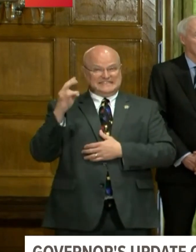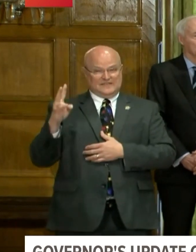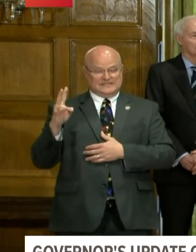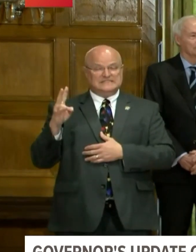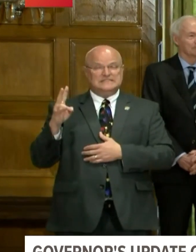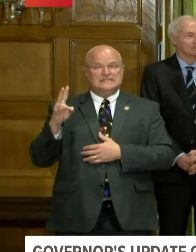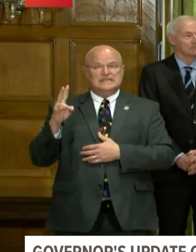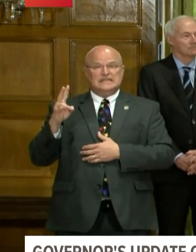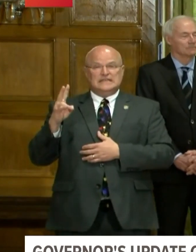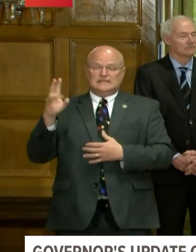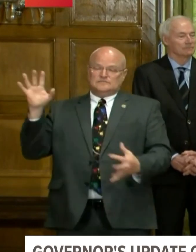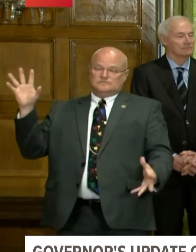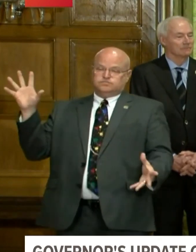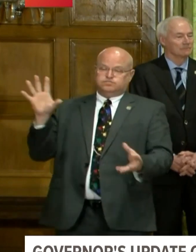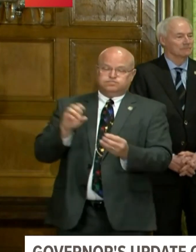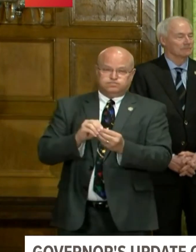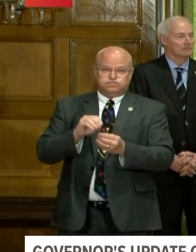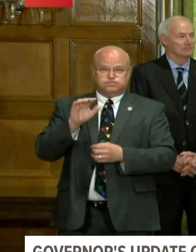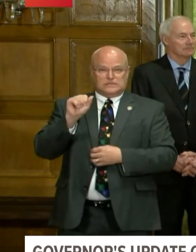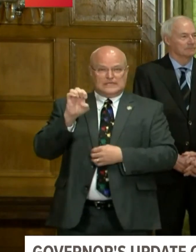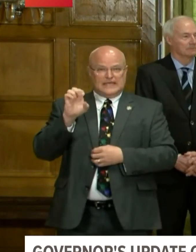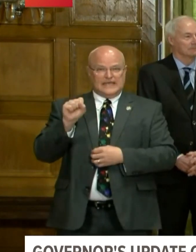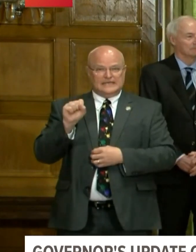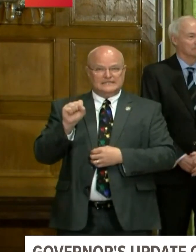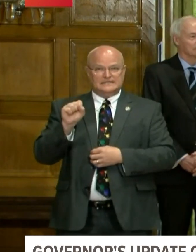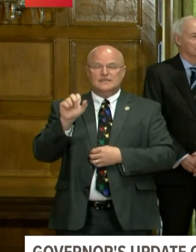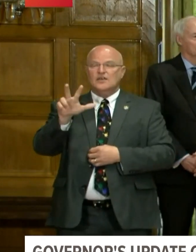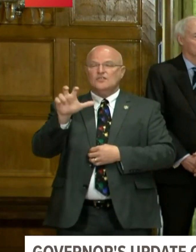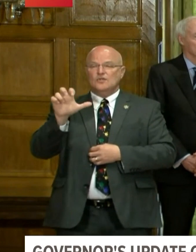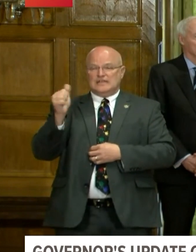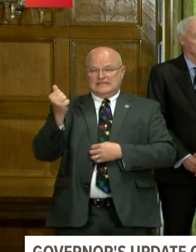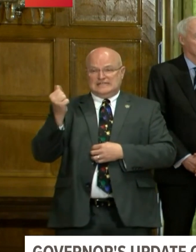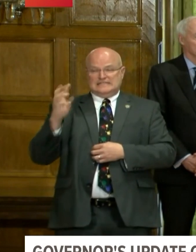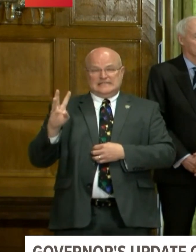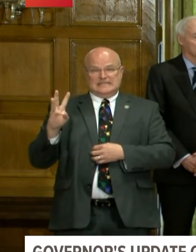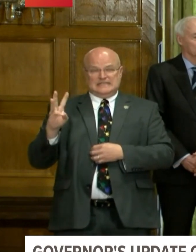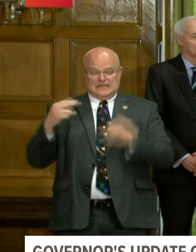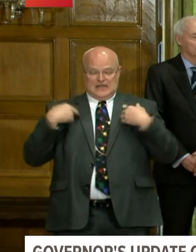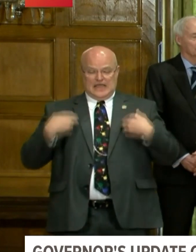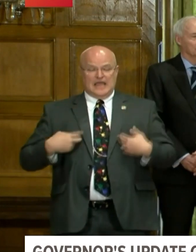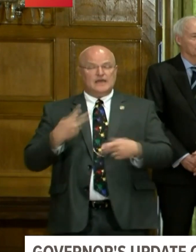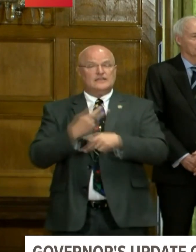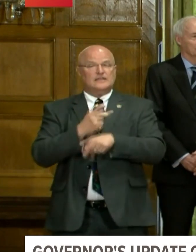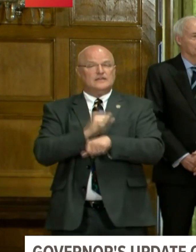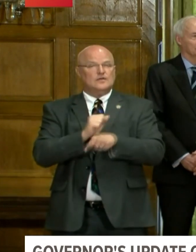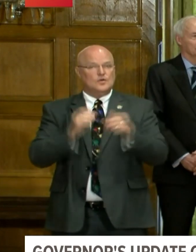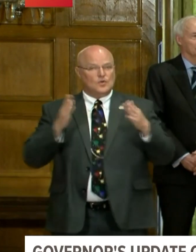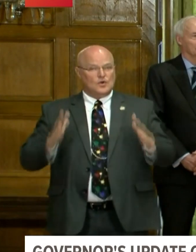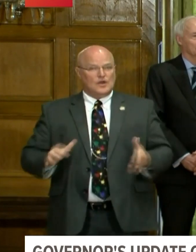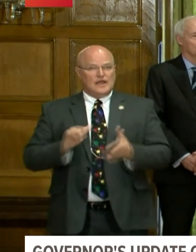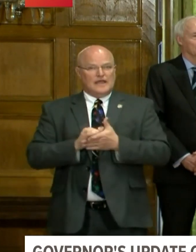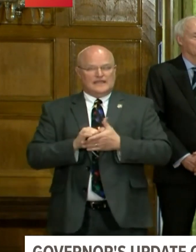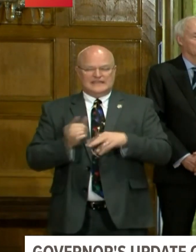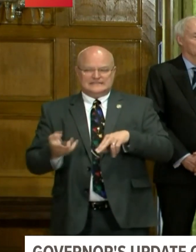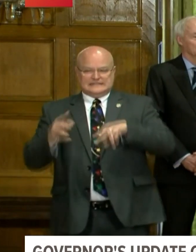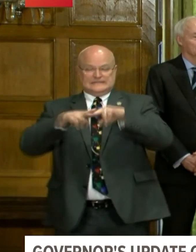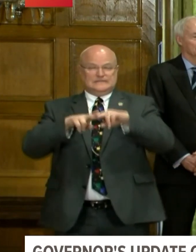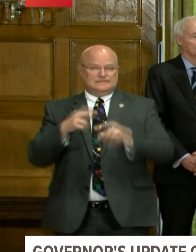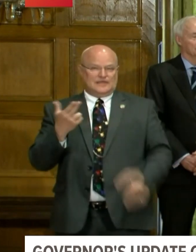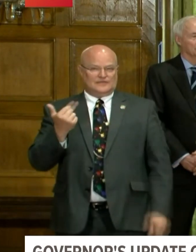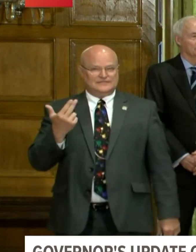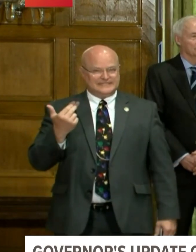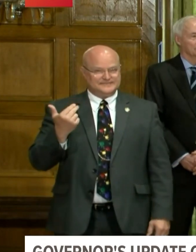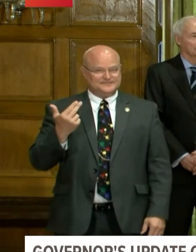3,017 cumulative cases, 316 are healthcare workers. That's 13 up from